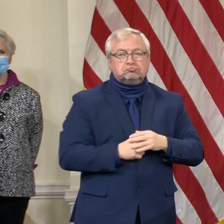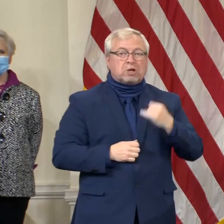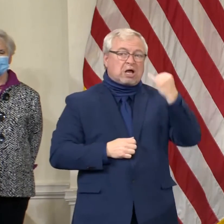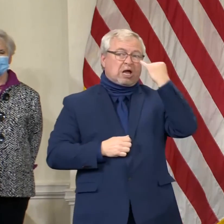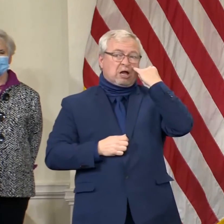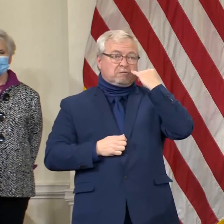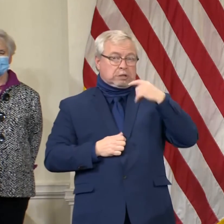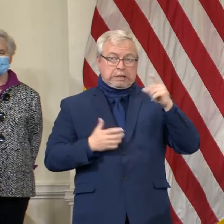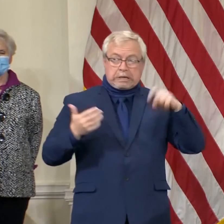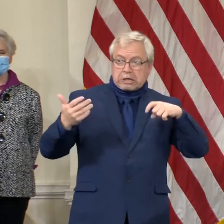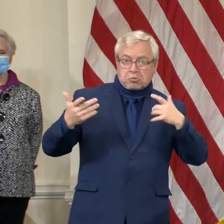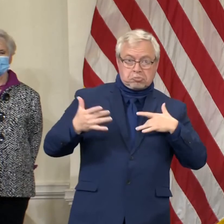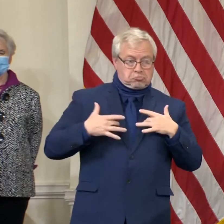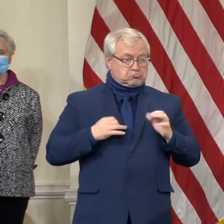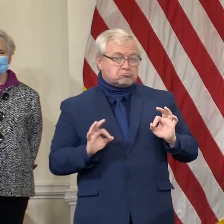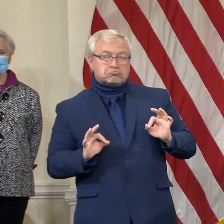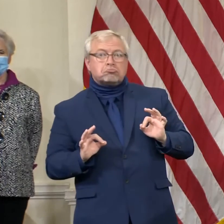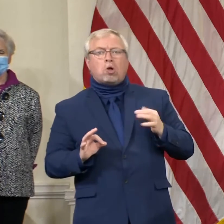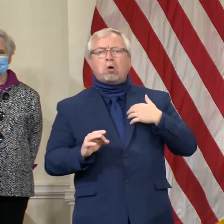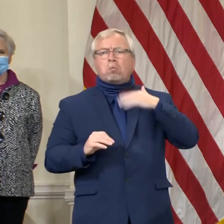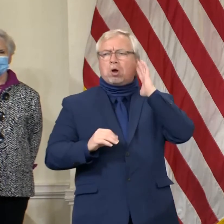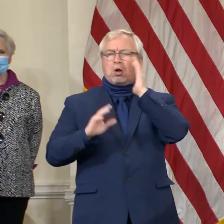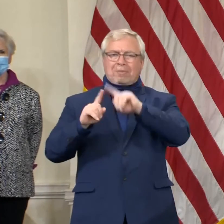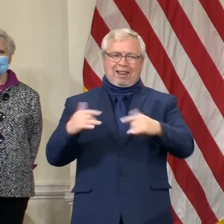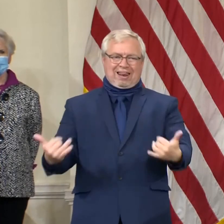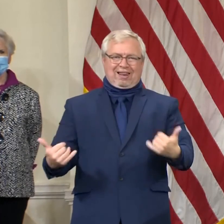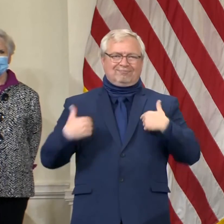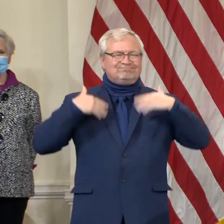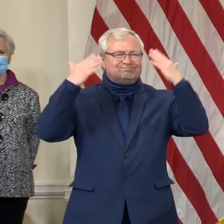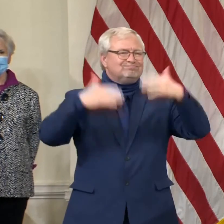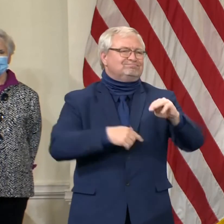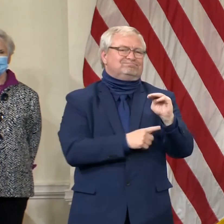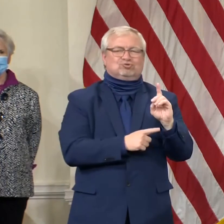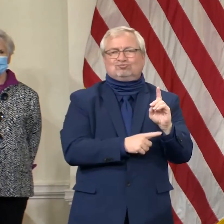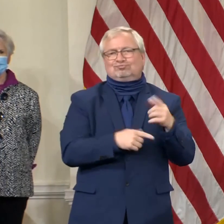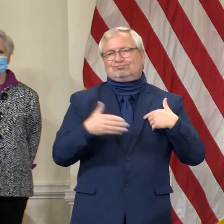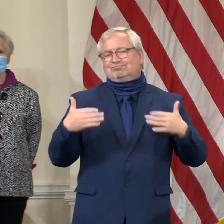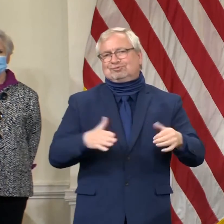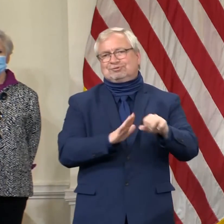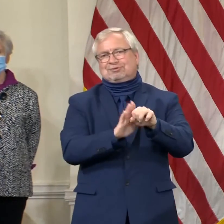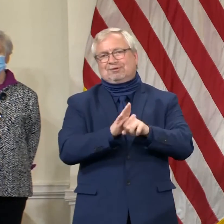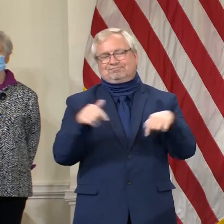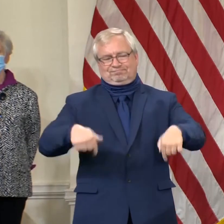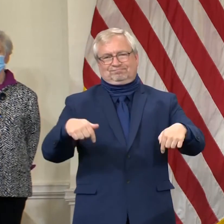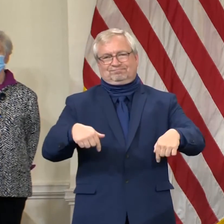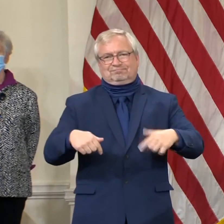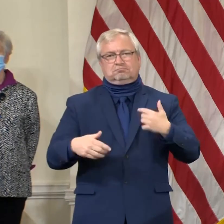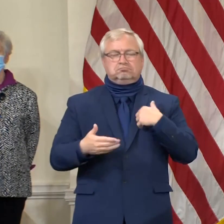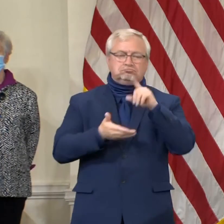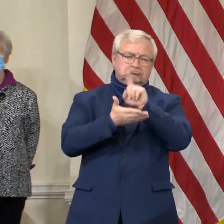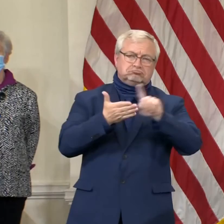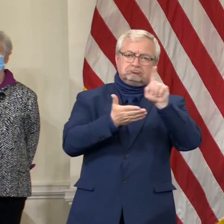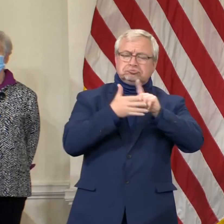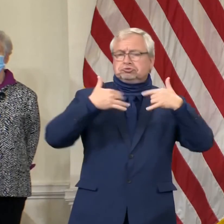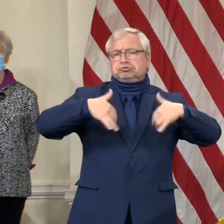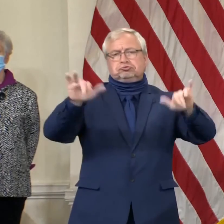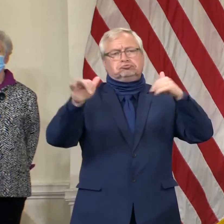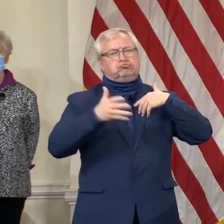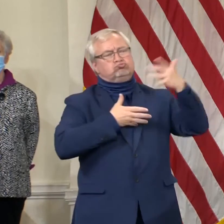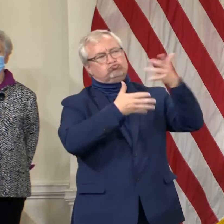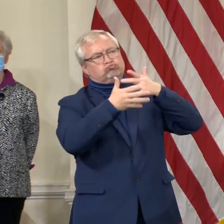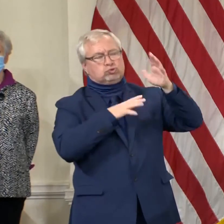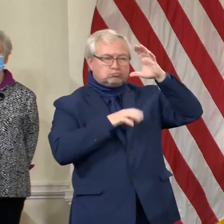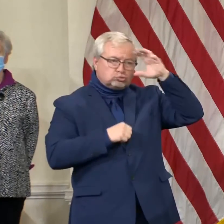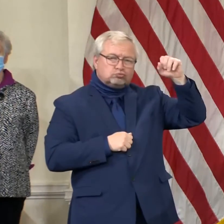We've been focused here, but we've certainly communicated at least once, usually twice a week, with the president and or vice president and the